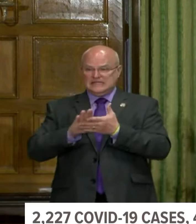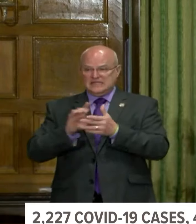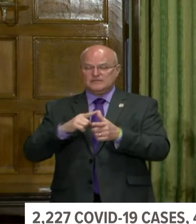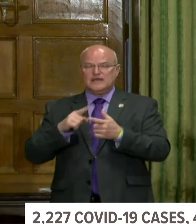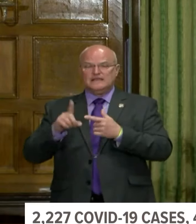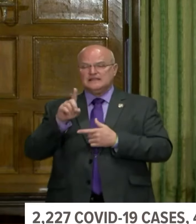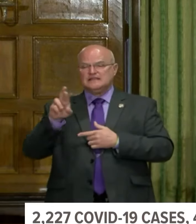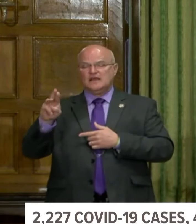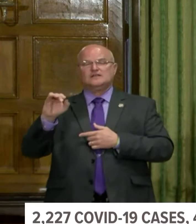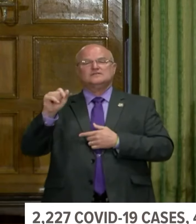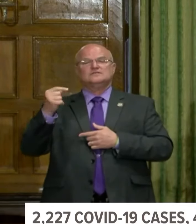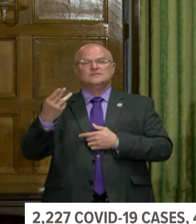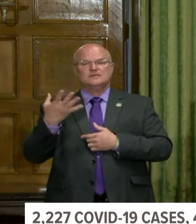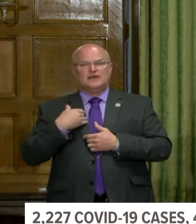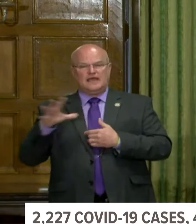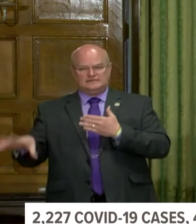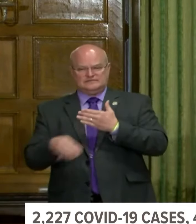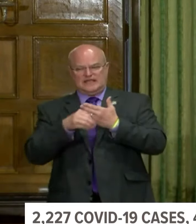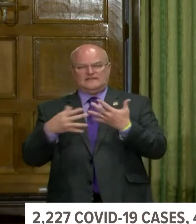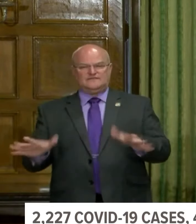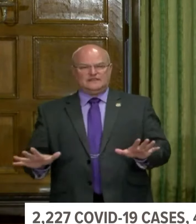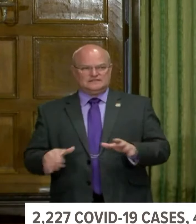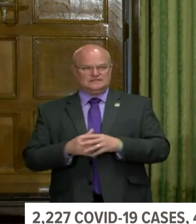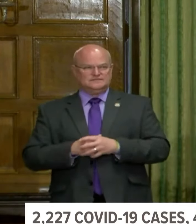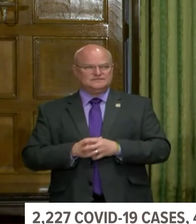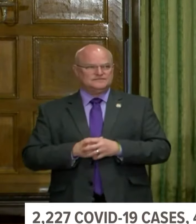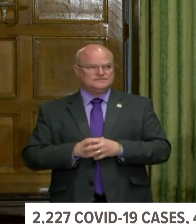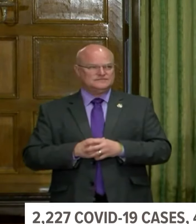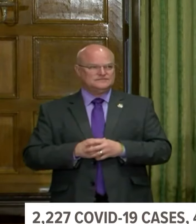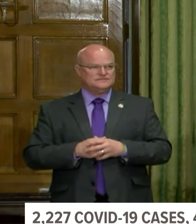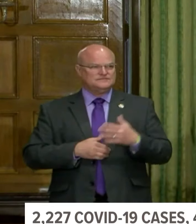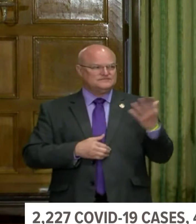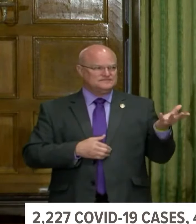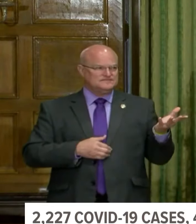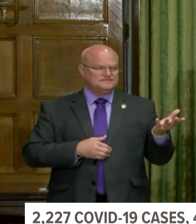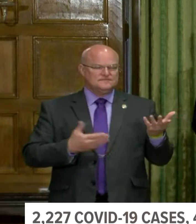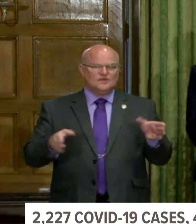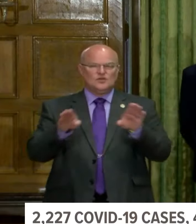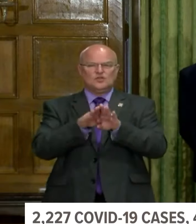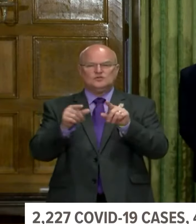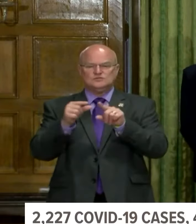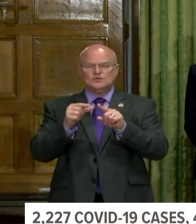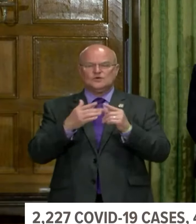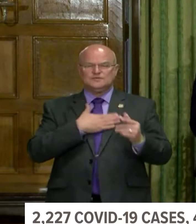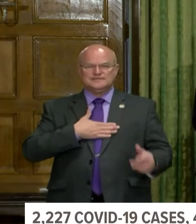and then Dr. Smith also might have something on there. Stuart, you want to have a closing